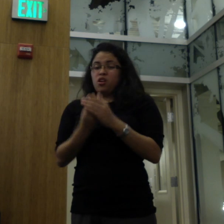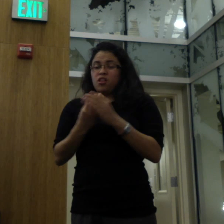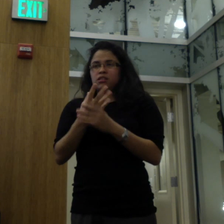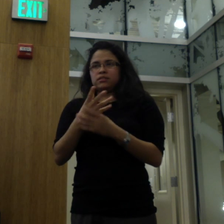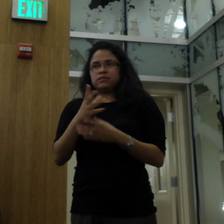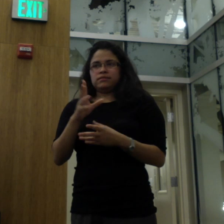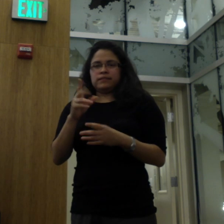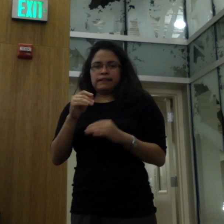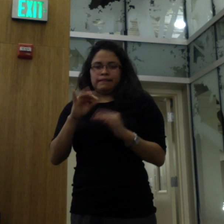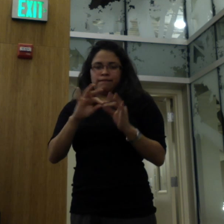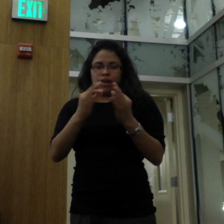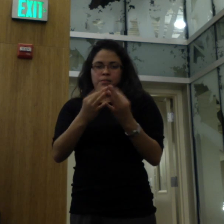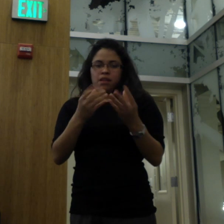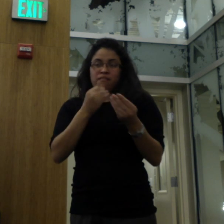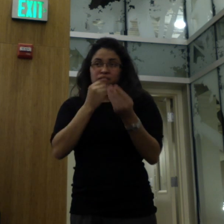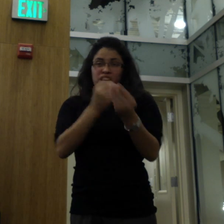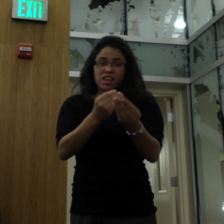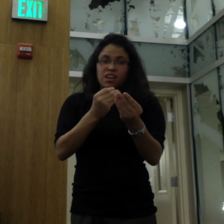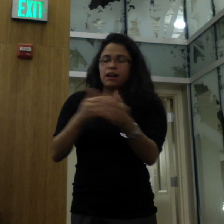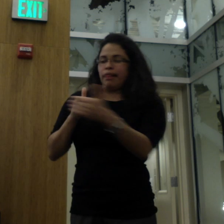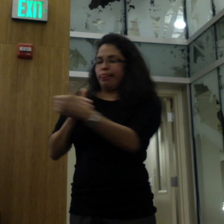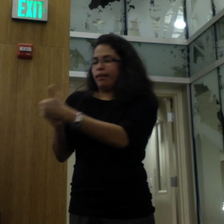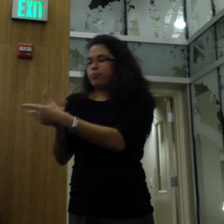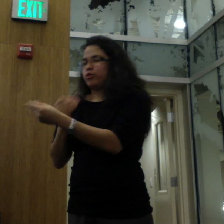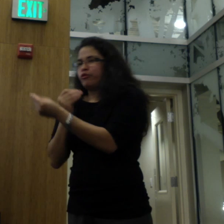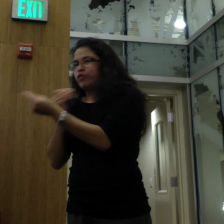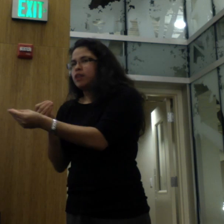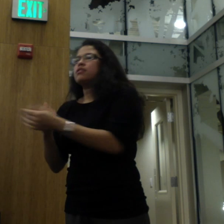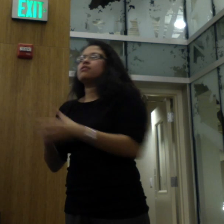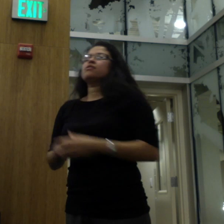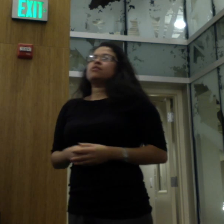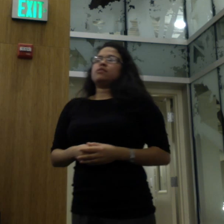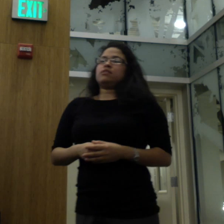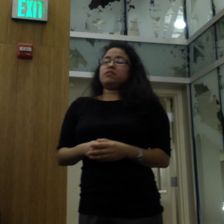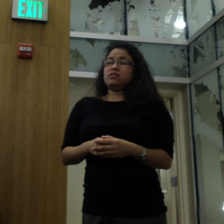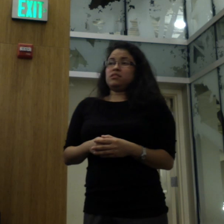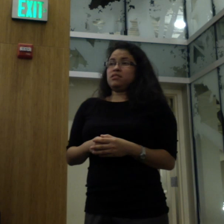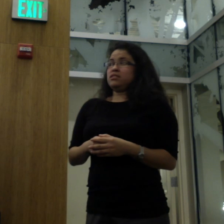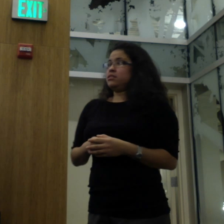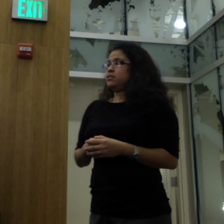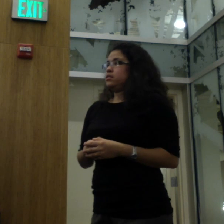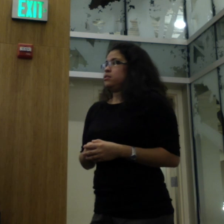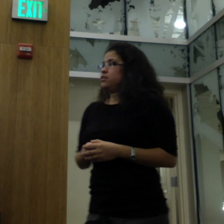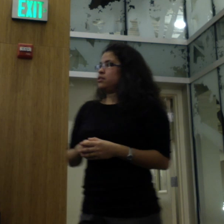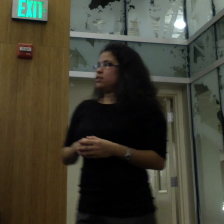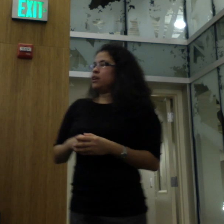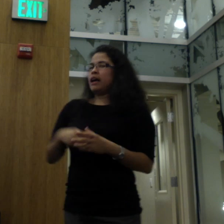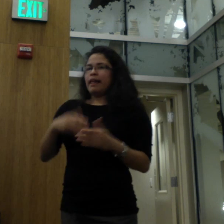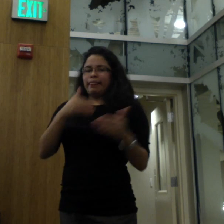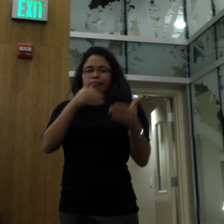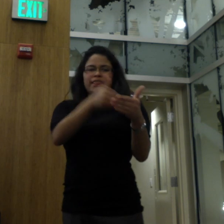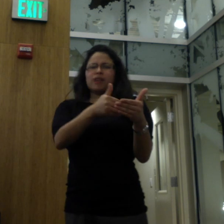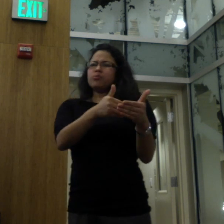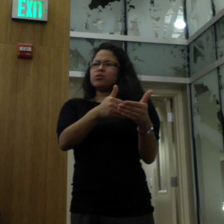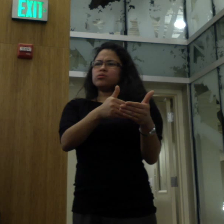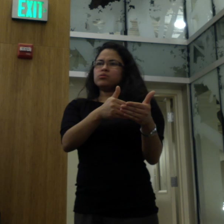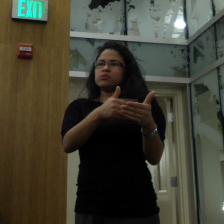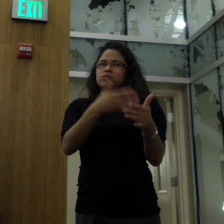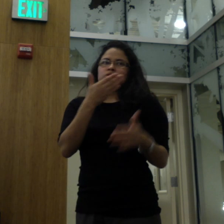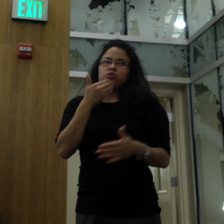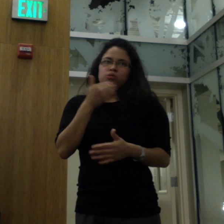his neighbors. Okay, which neighbors is another thing which I didn't put on here, but get to know who